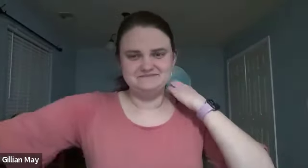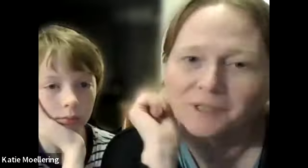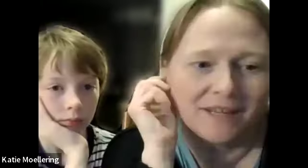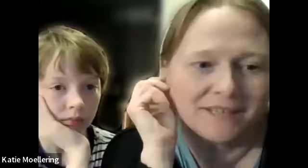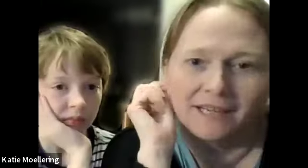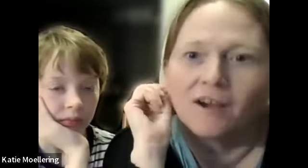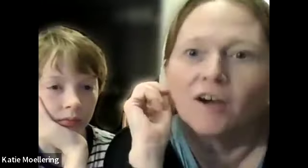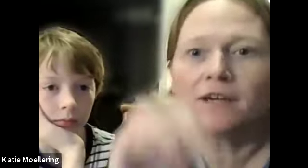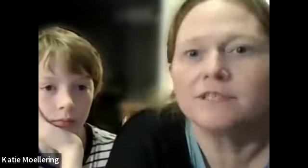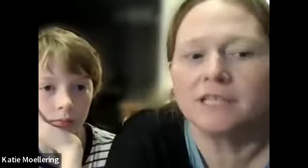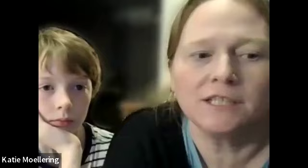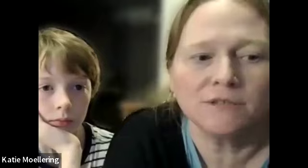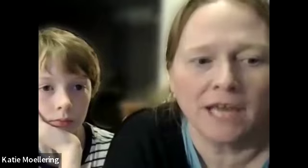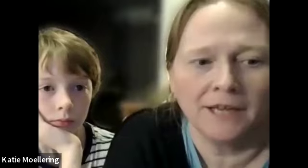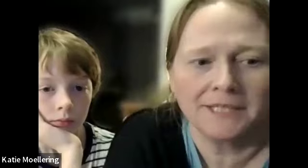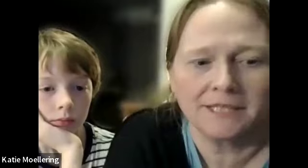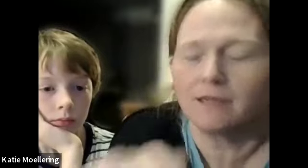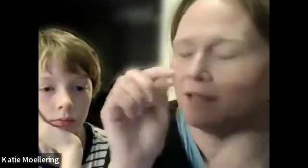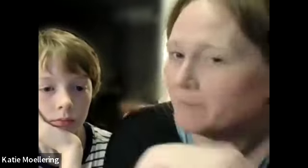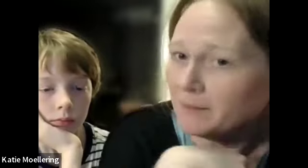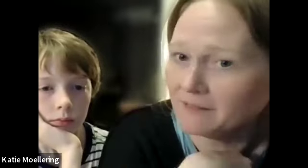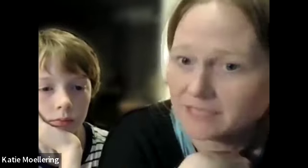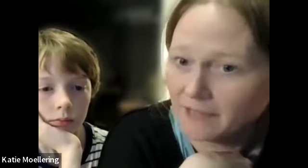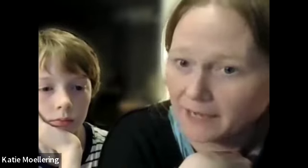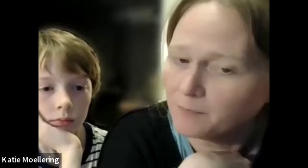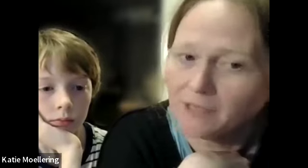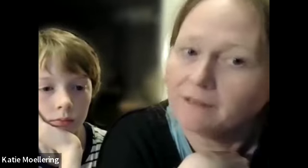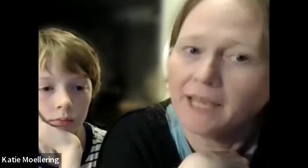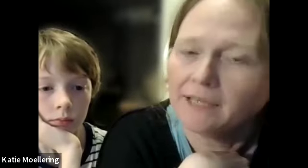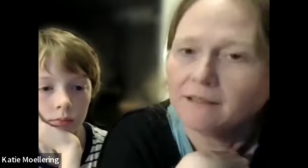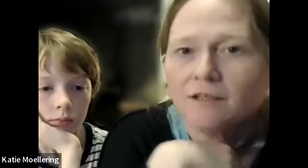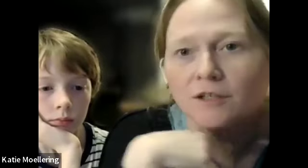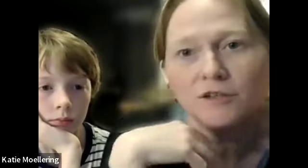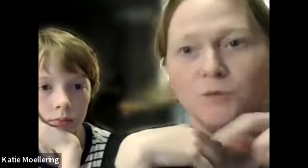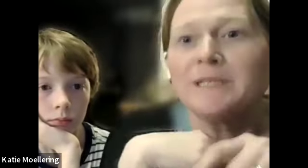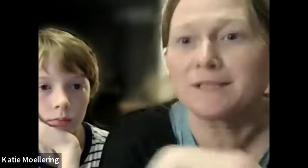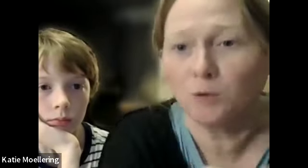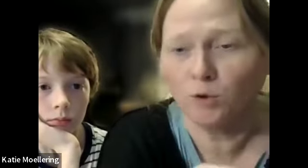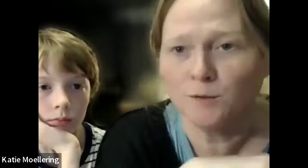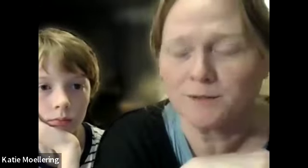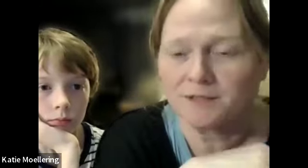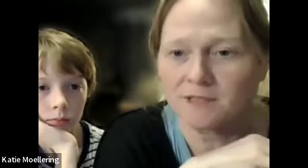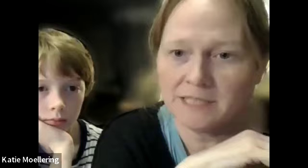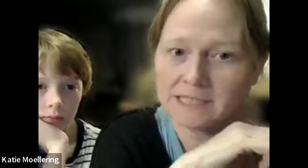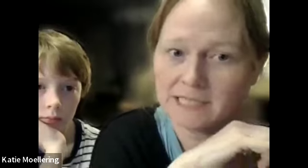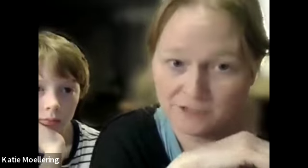really fascinating. Also, didn't you tell us, maybe not in this class, but that you went to school to be a